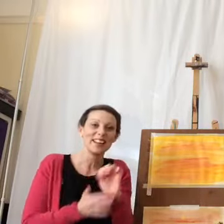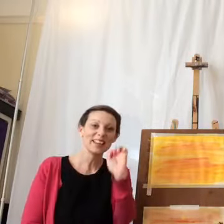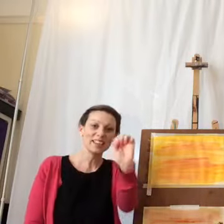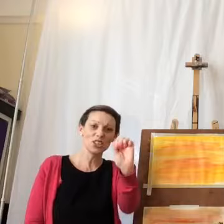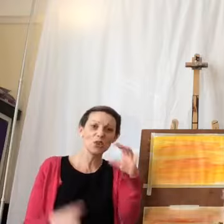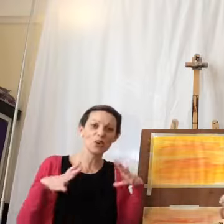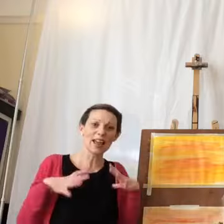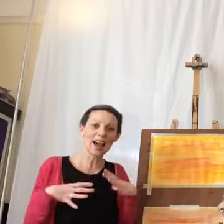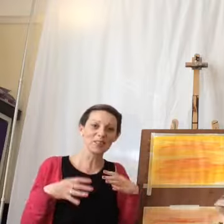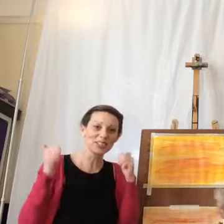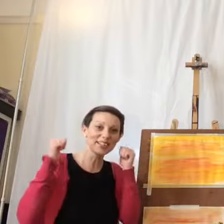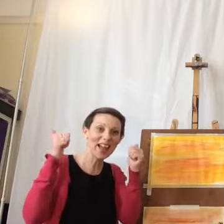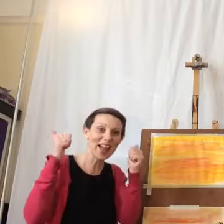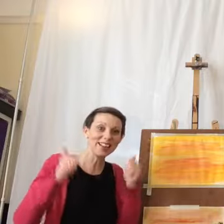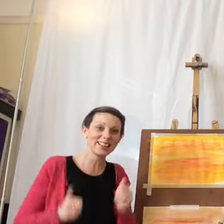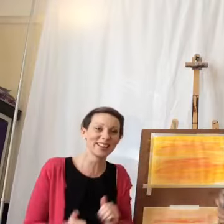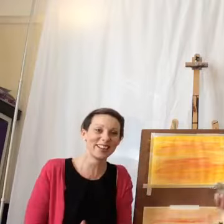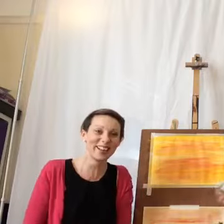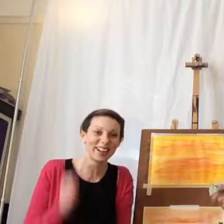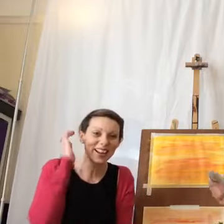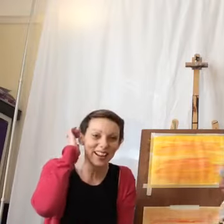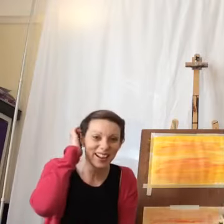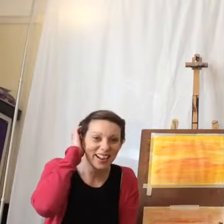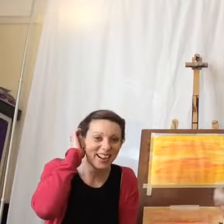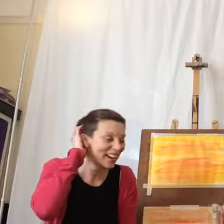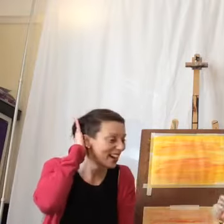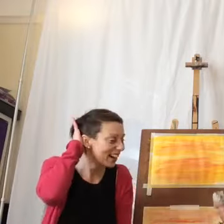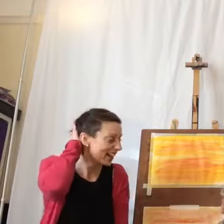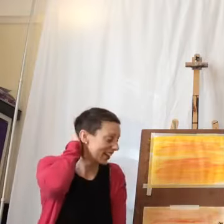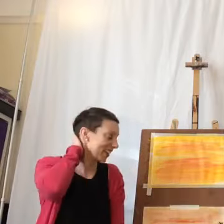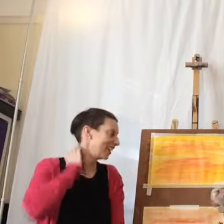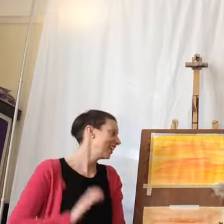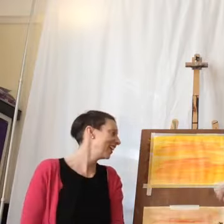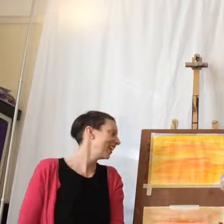Thursday. Your lounge, yay!